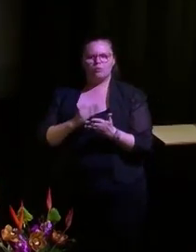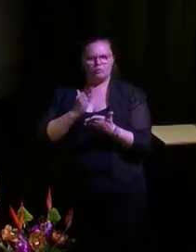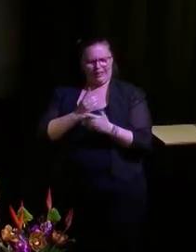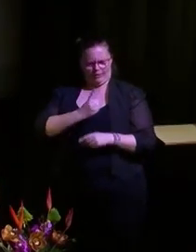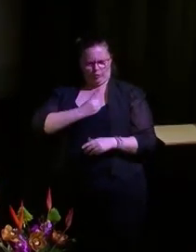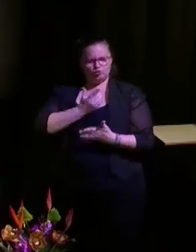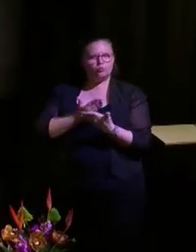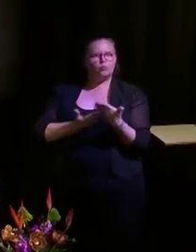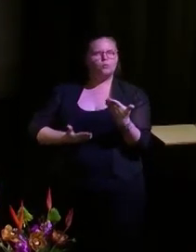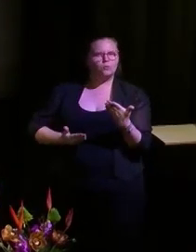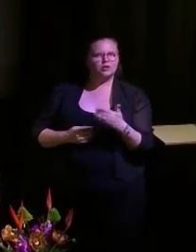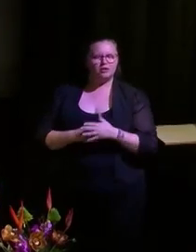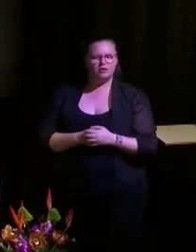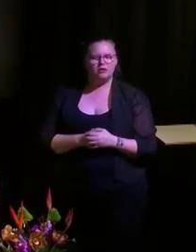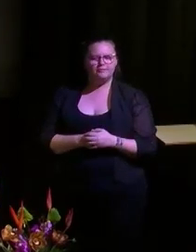personal stories